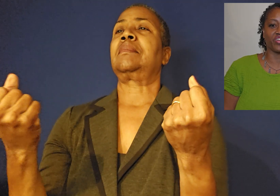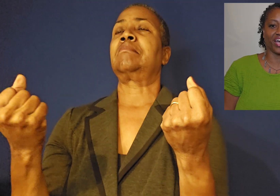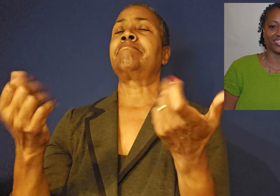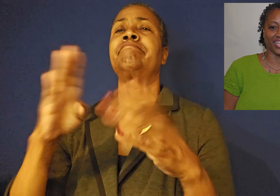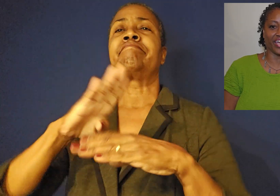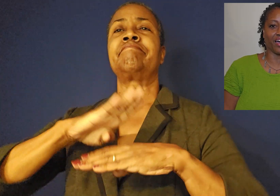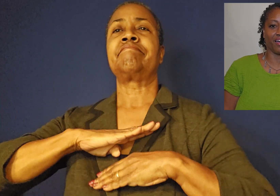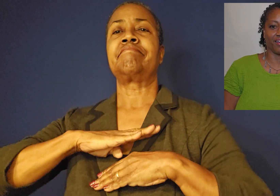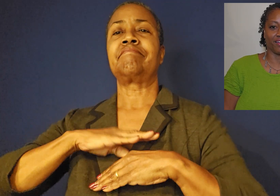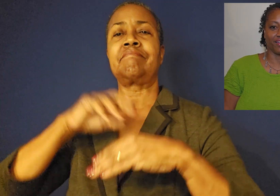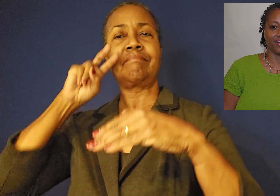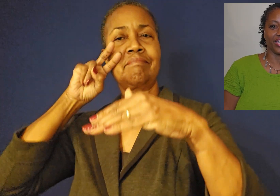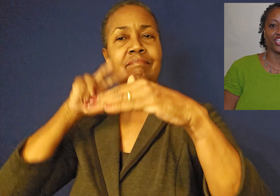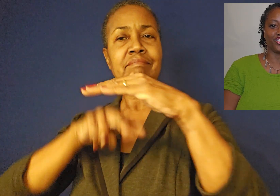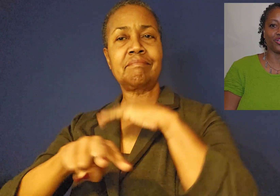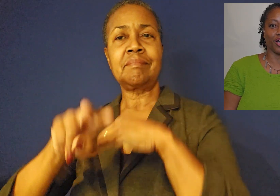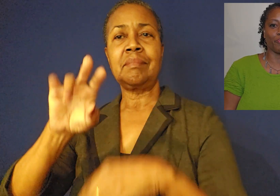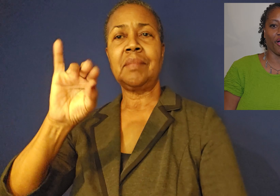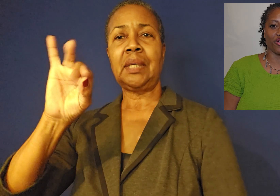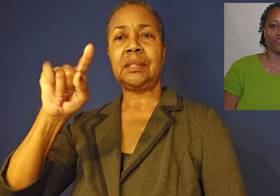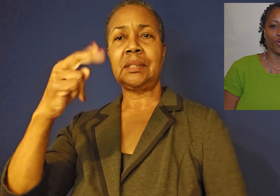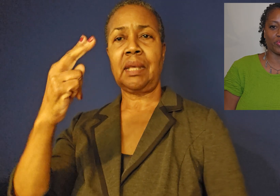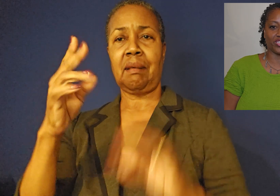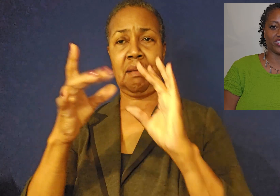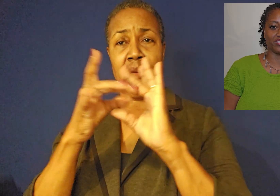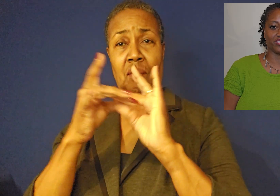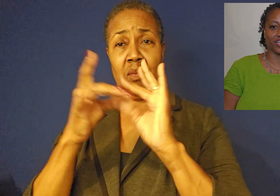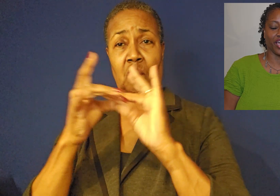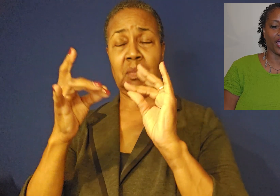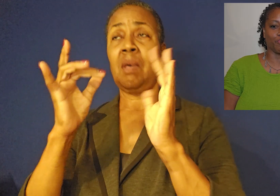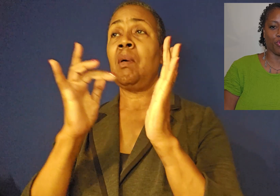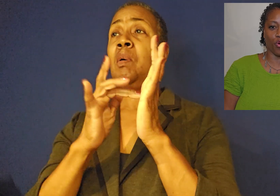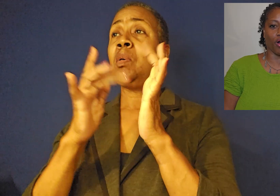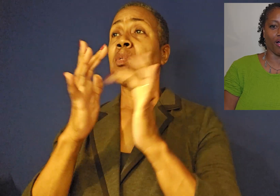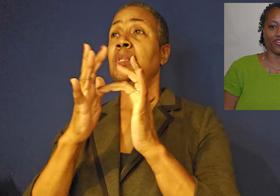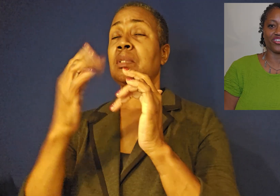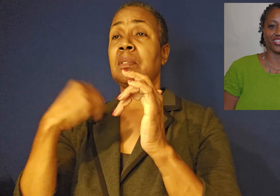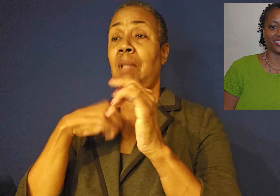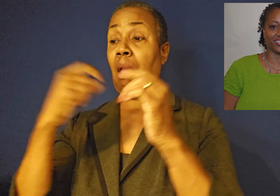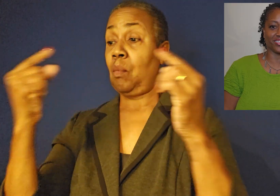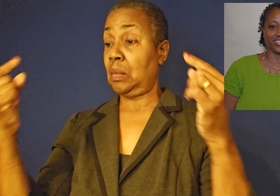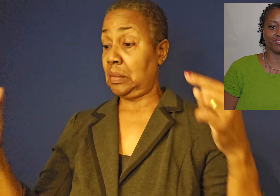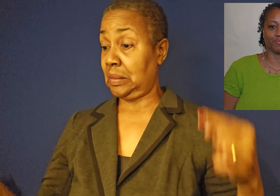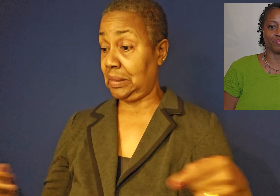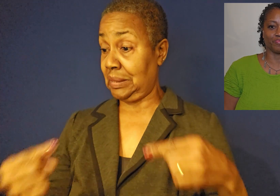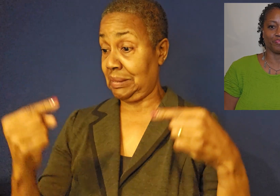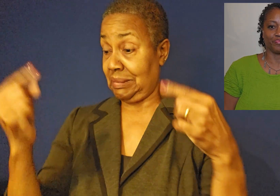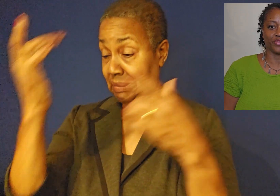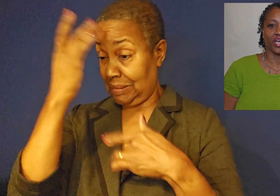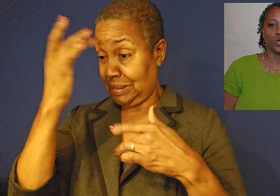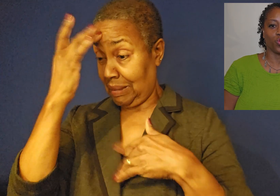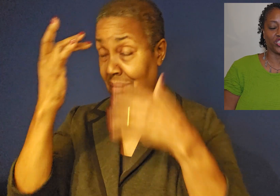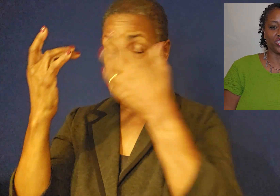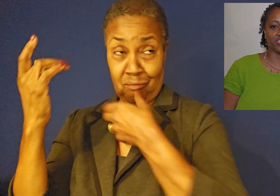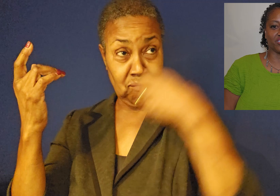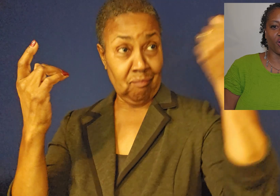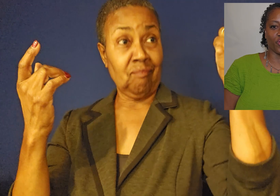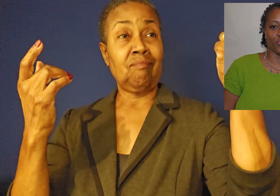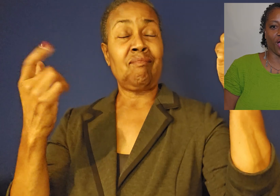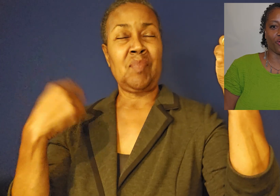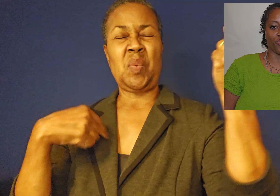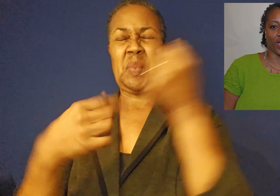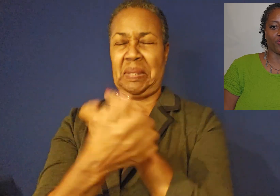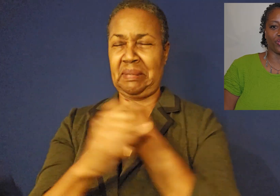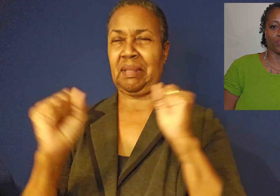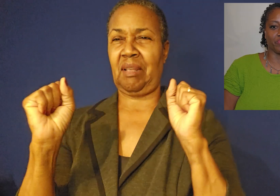the prophet Isaiah. He took up our infirmities and bore our diseases. When Jesus saw